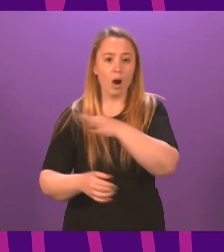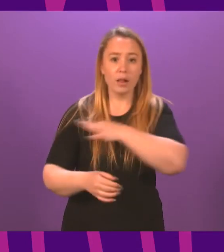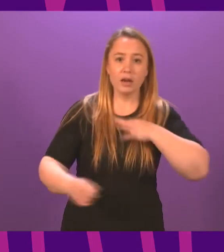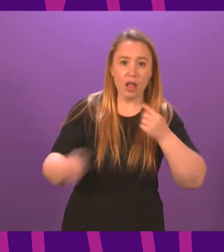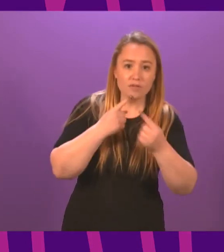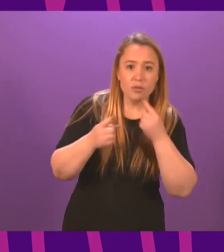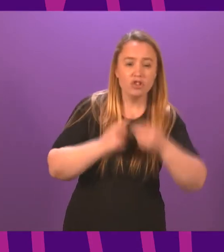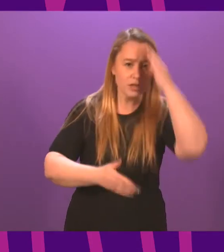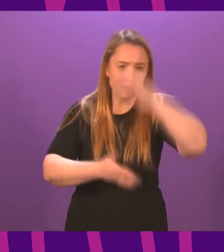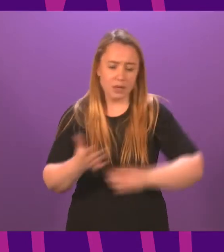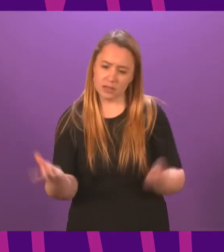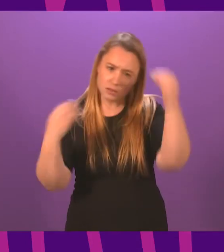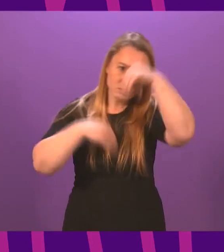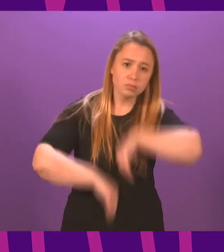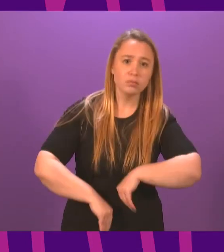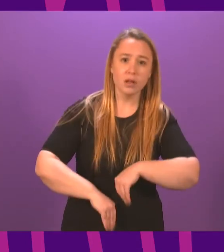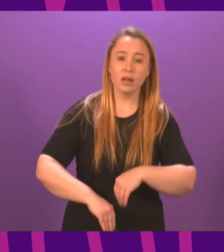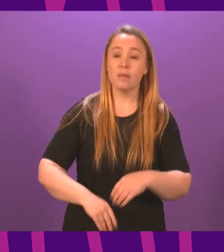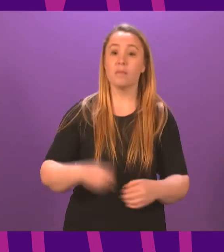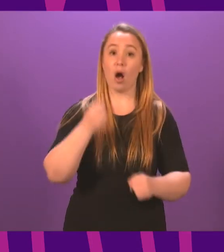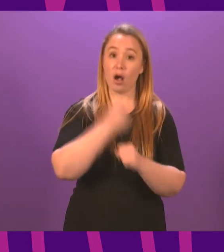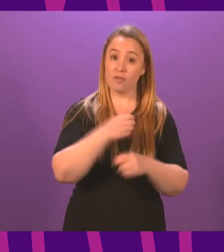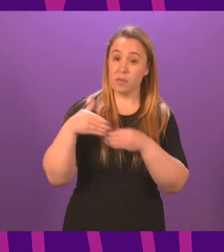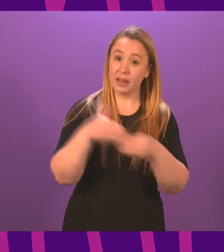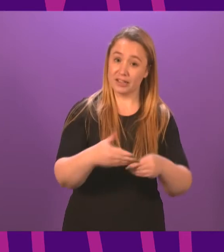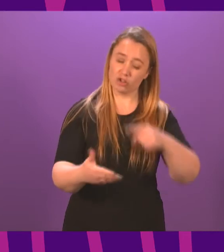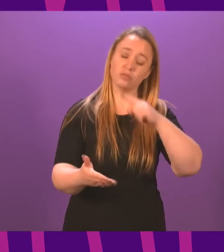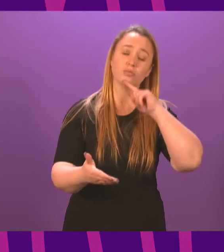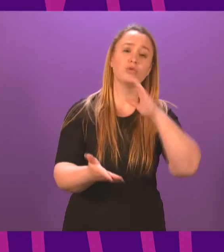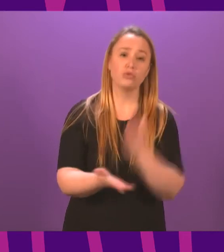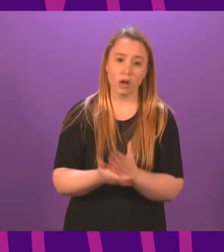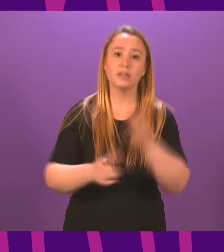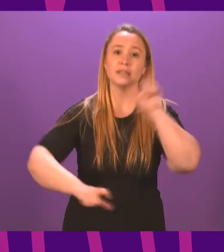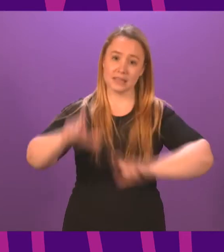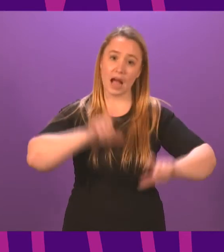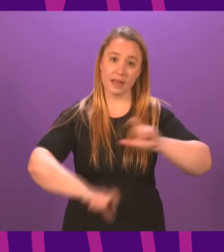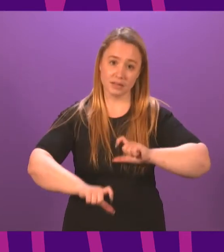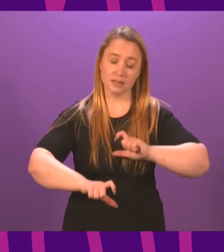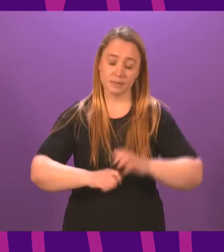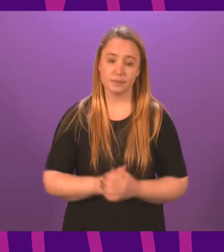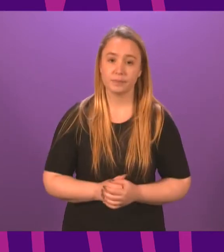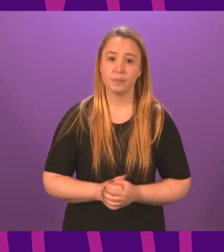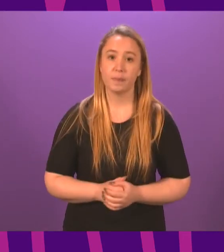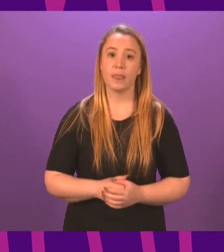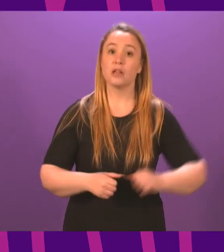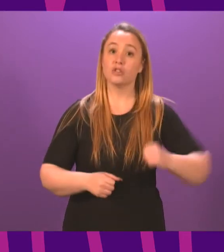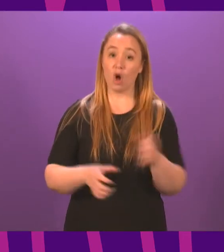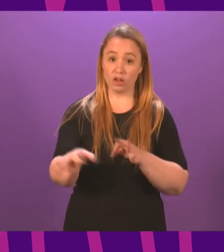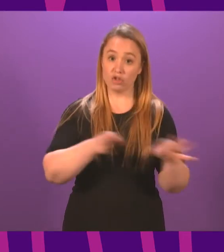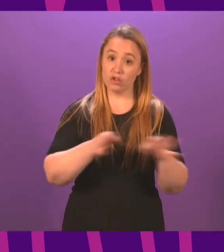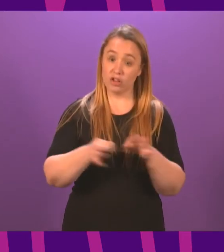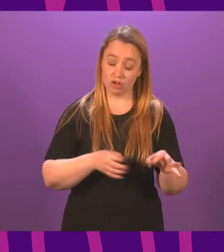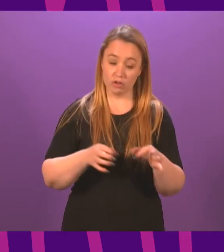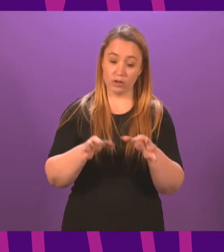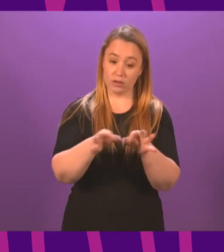every single one of those government leaders trusts the science and uses it to make their decisions. The Scotland's strategic framework is Scotland's route